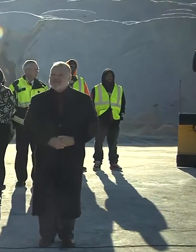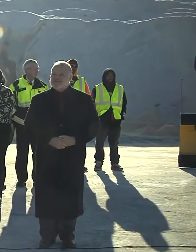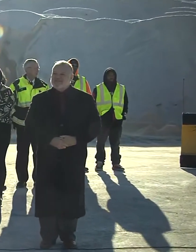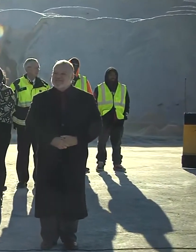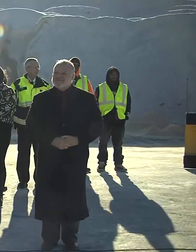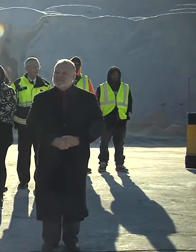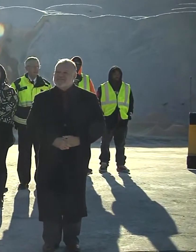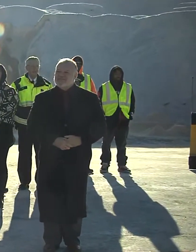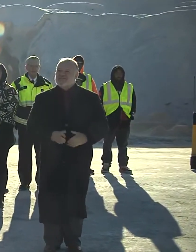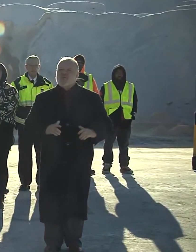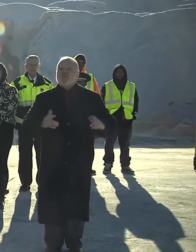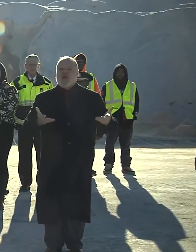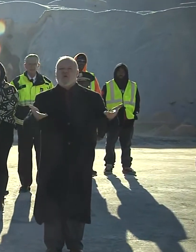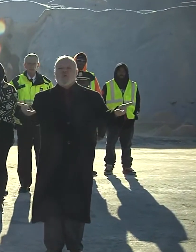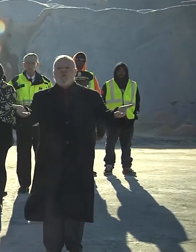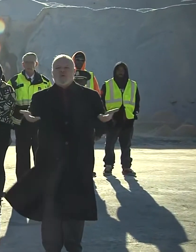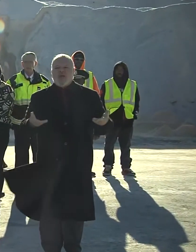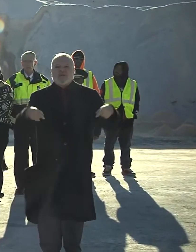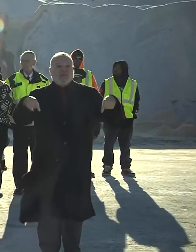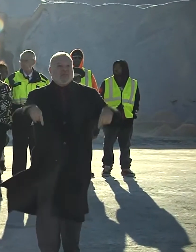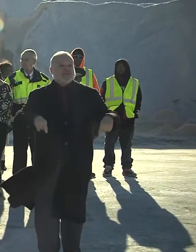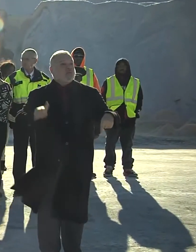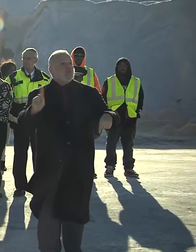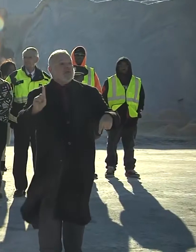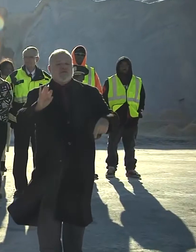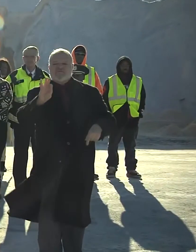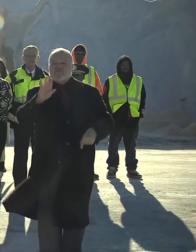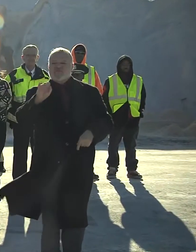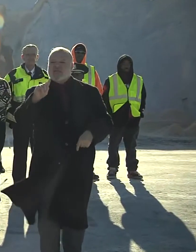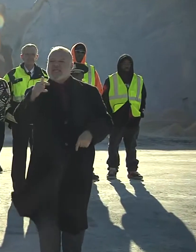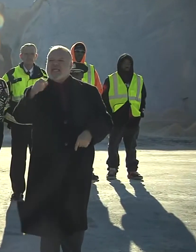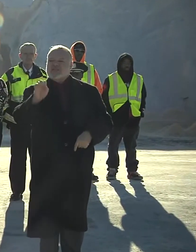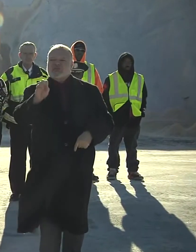Welcome to Frontage Road. We are